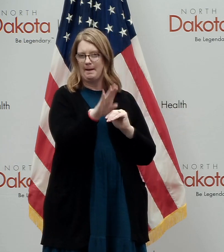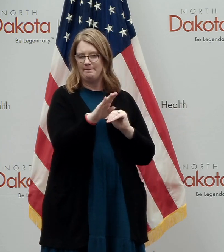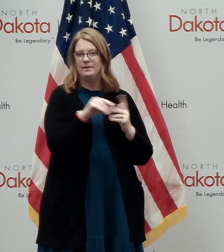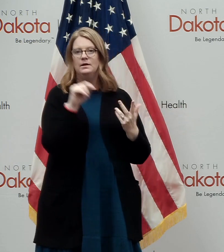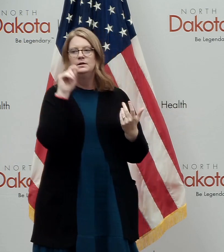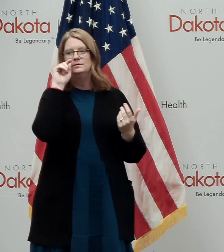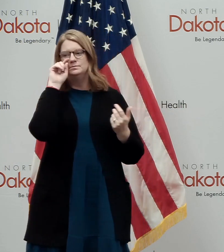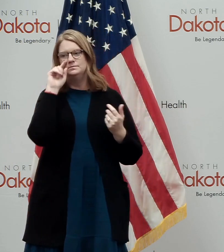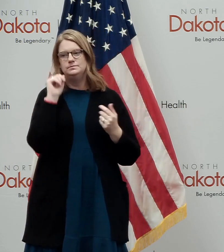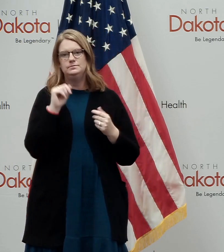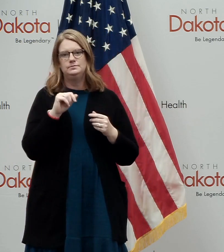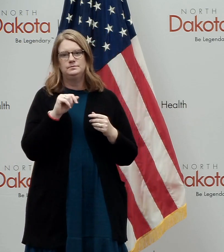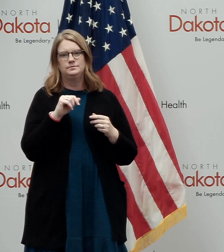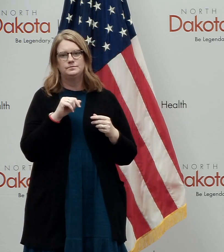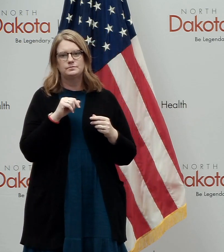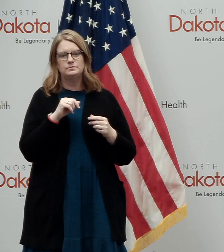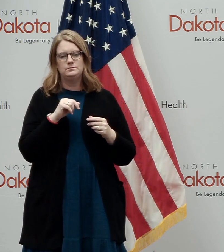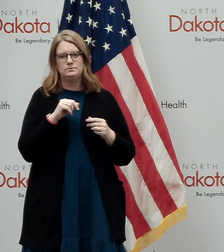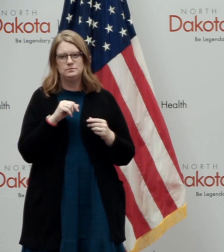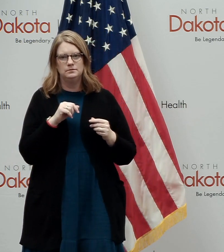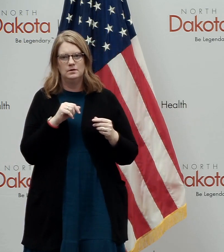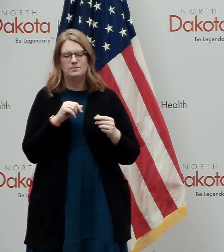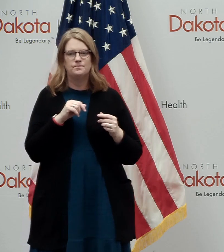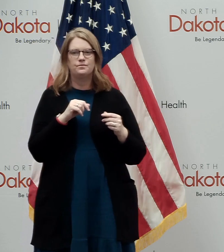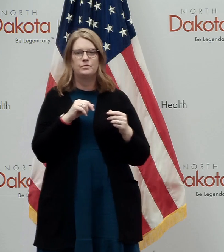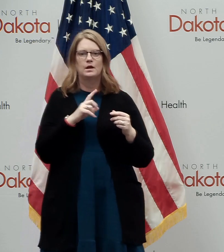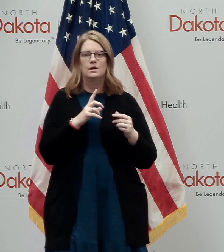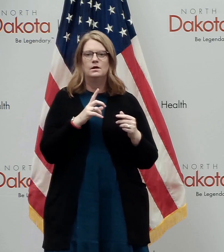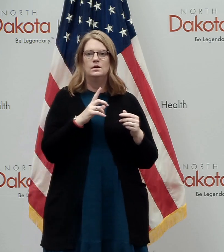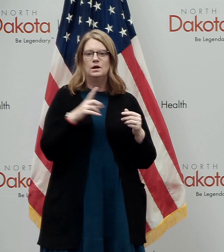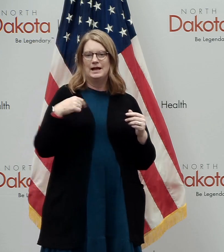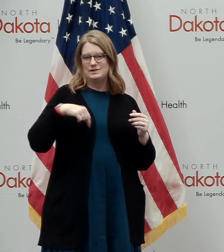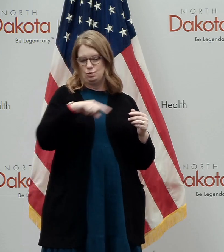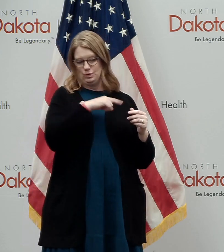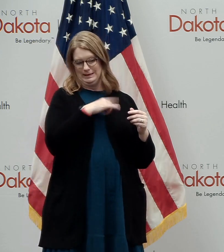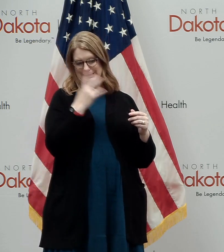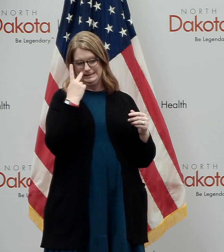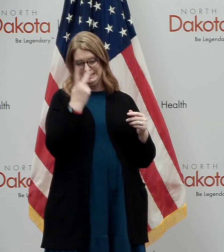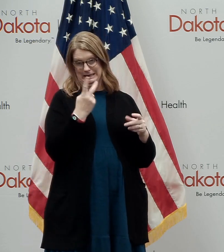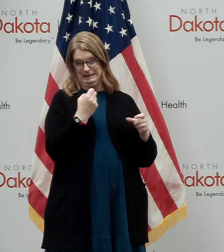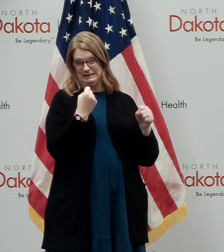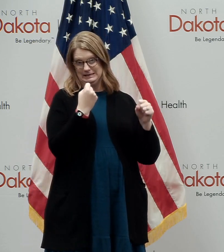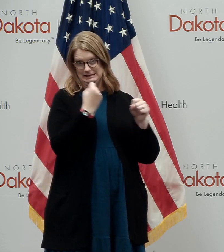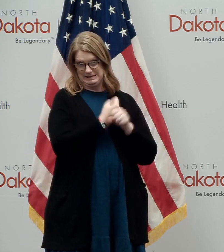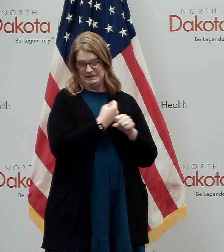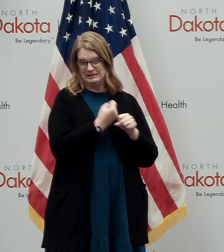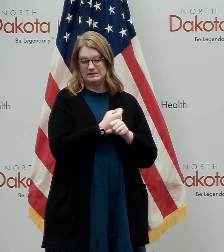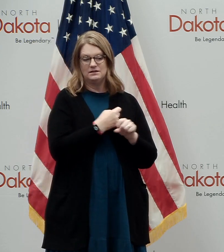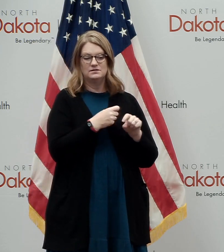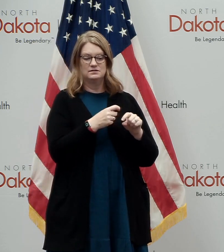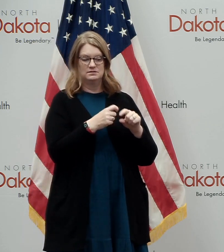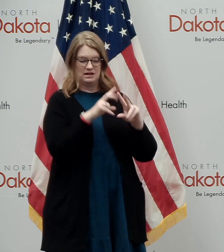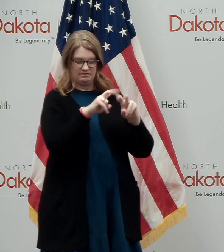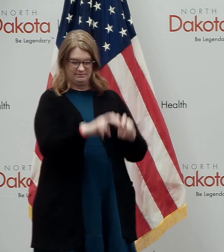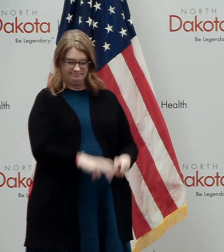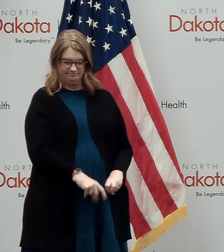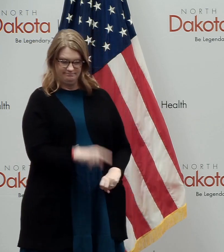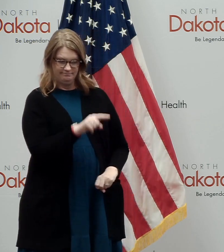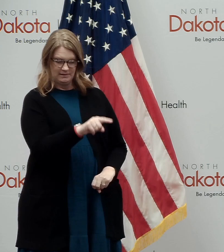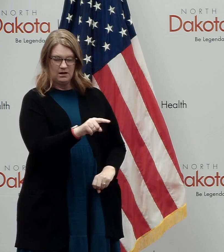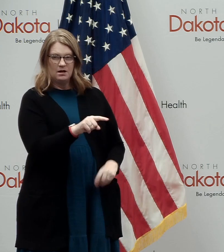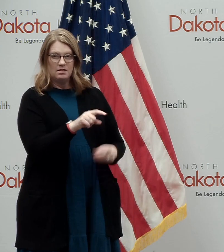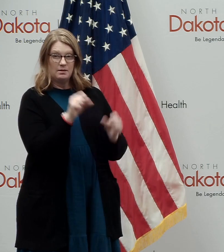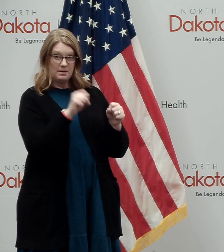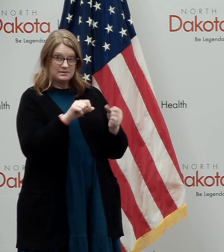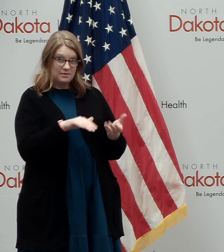received. We are going to be, because again, as we see in the statistics that the possibility of